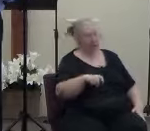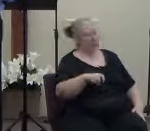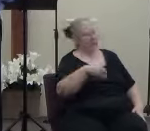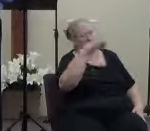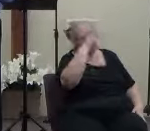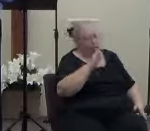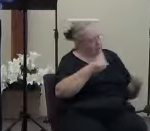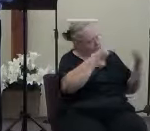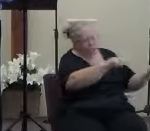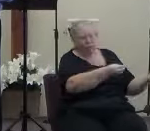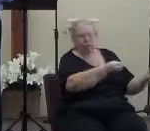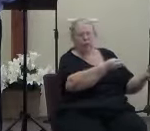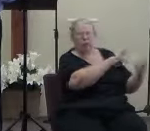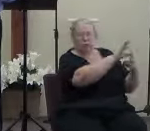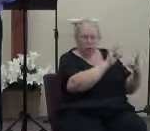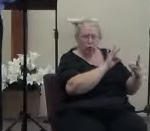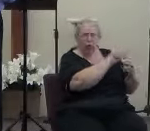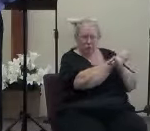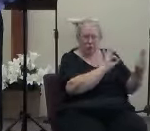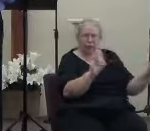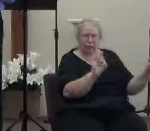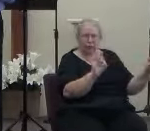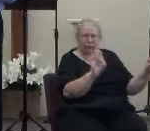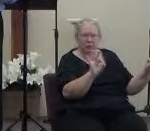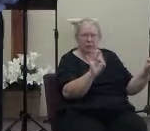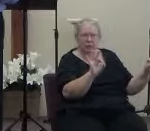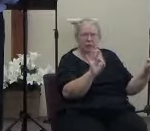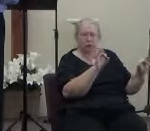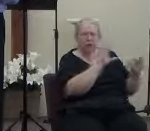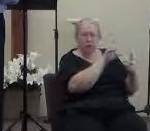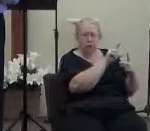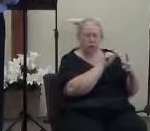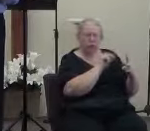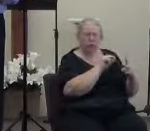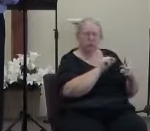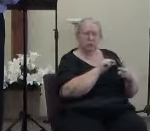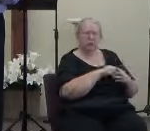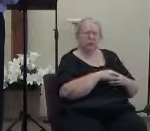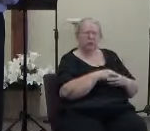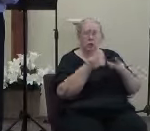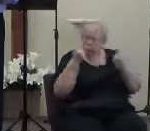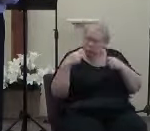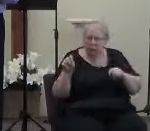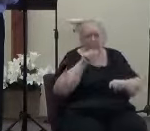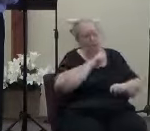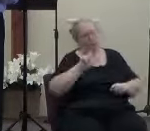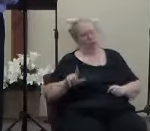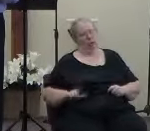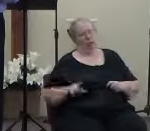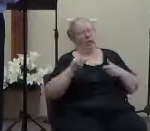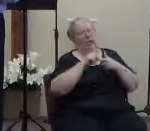free will. You don't have to. Taste and see that the Lord is not good, and